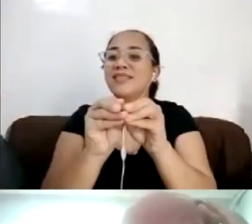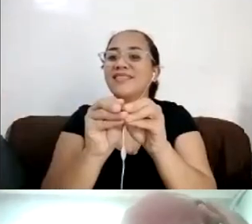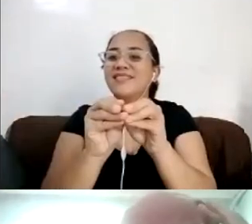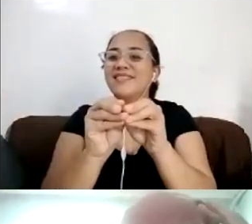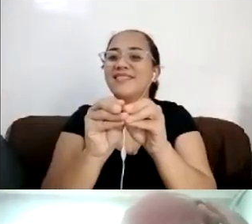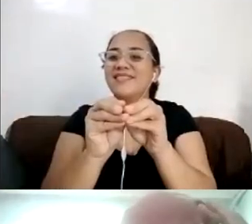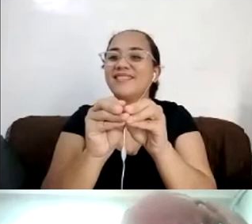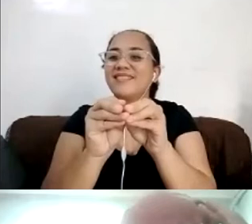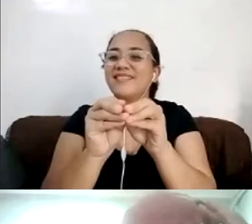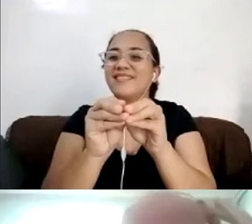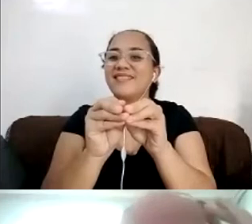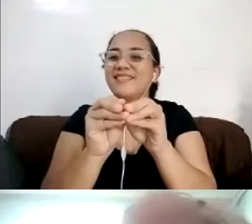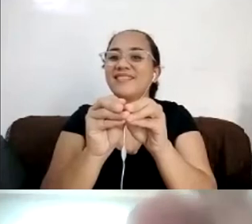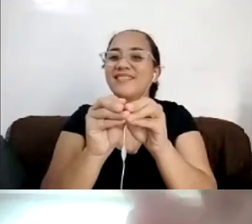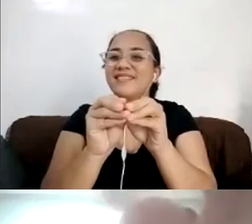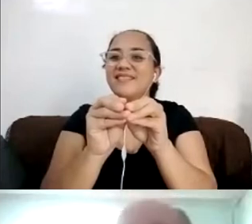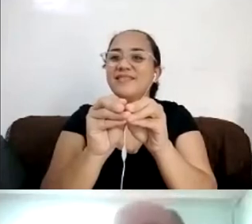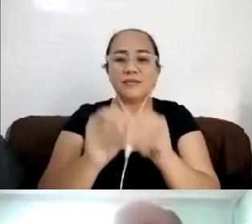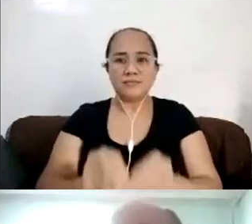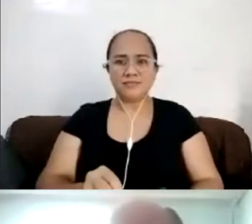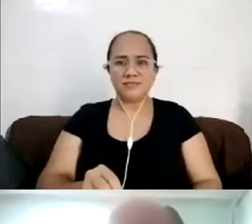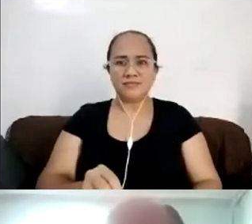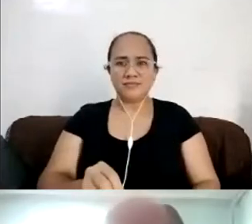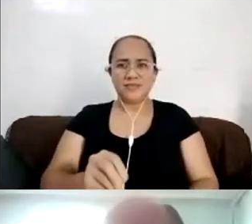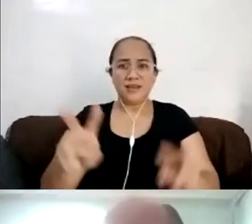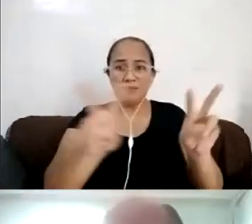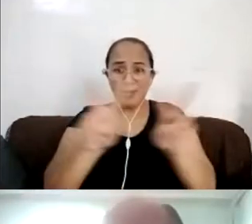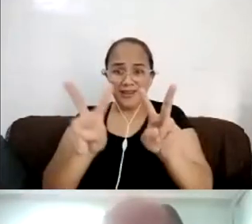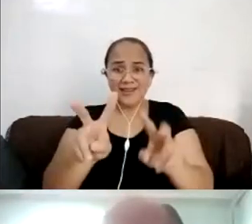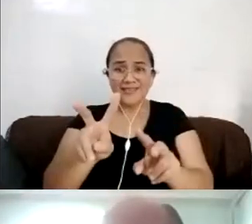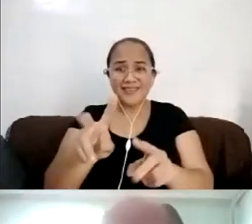It's a verb. Right, so it's a predicate.